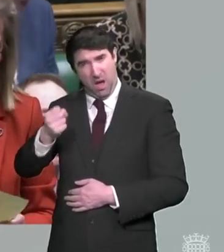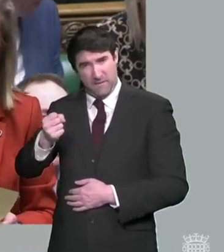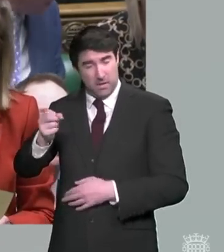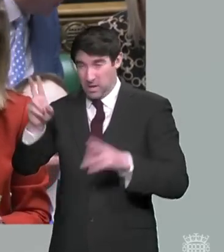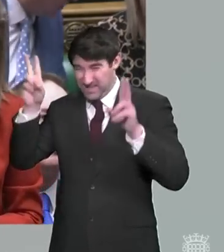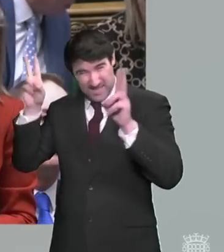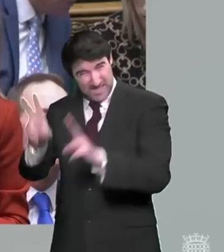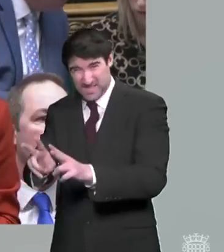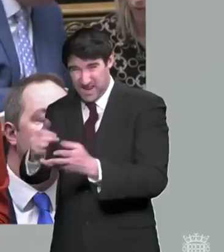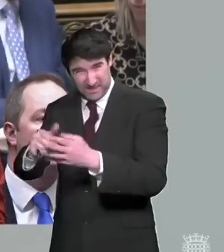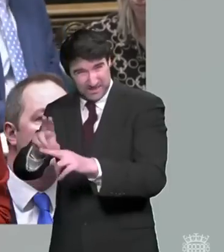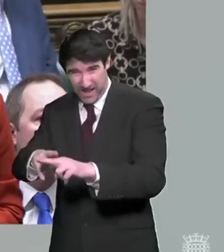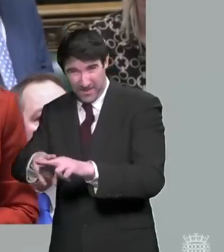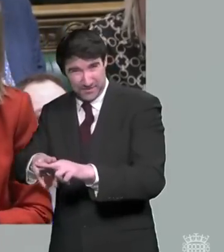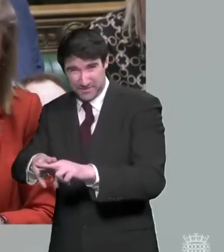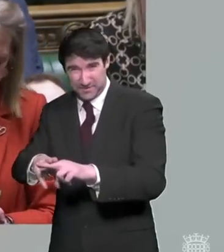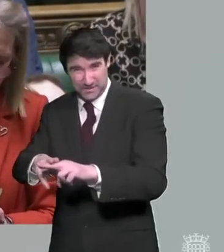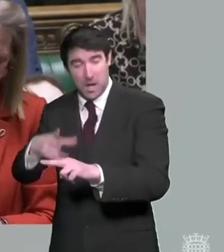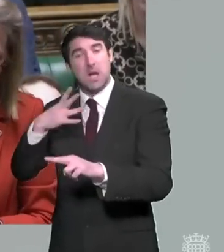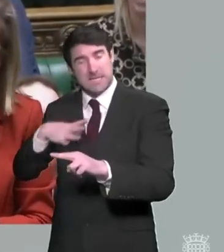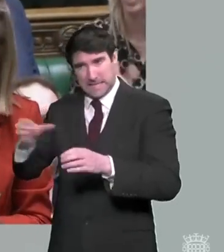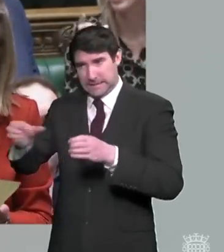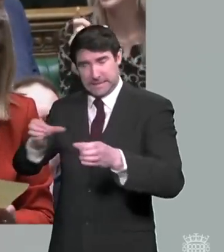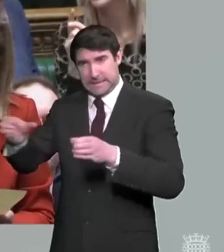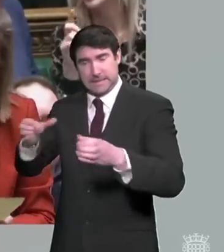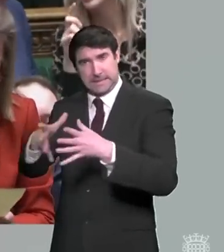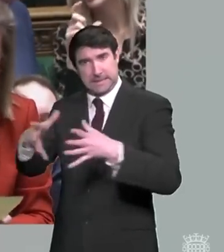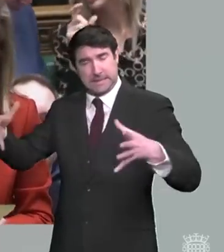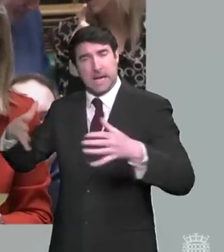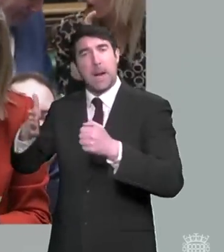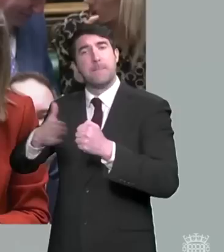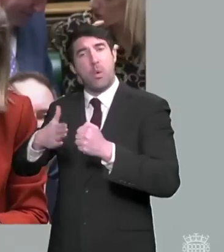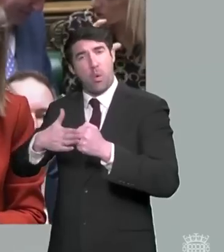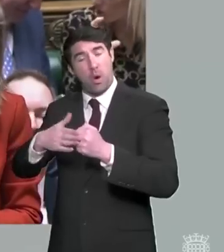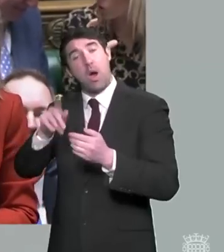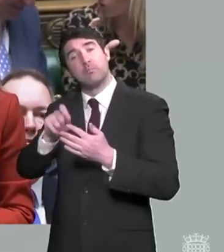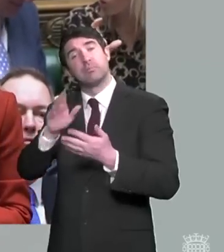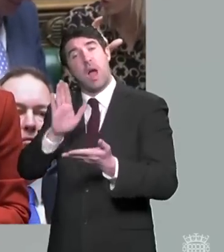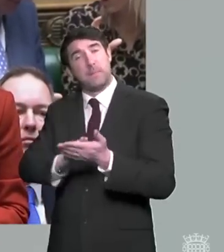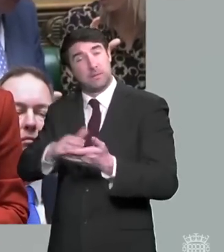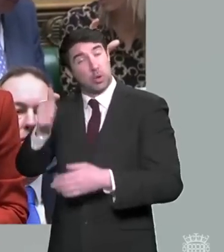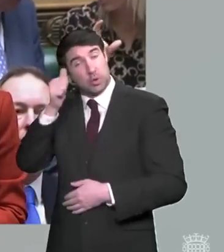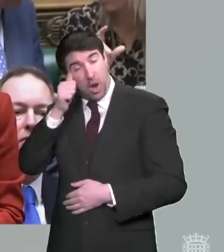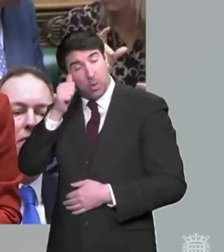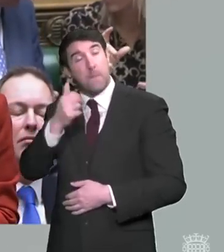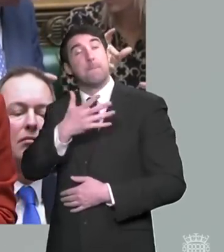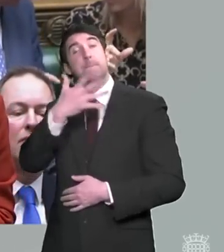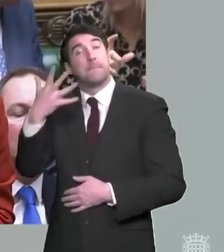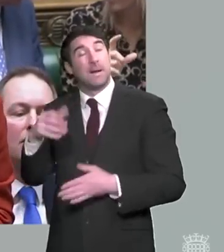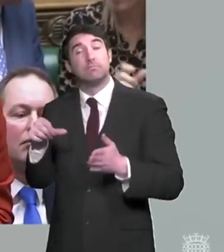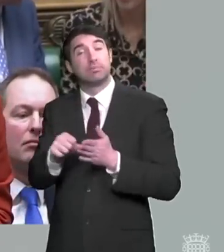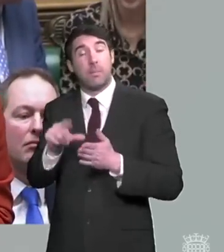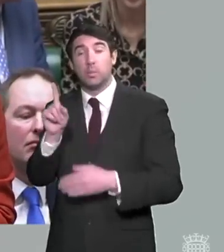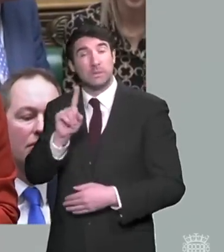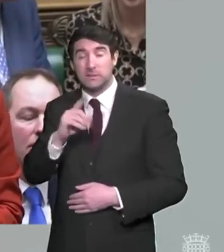innovative solutions to tackle the social care backlog. But the Prime Minister knows that this is a workforce crisis. We must recruit and